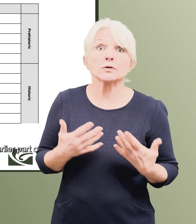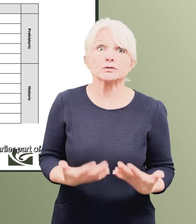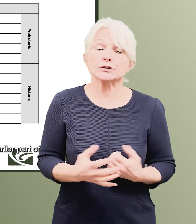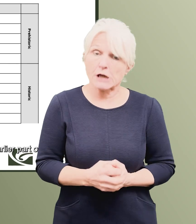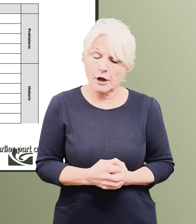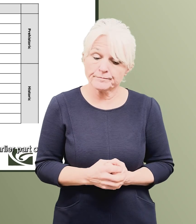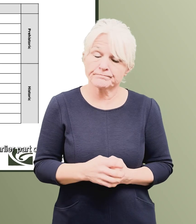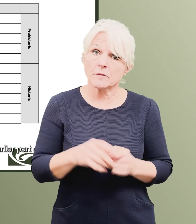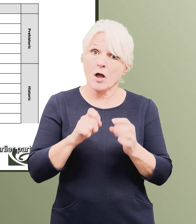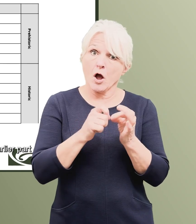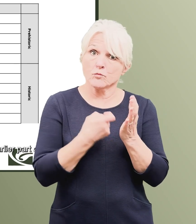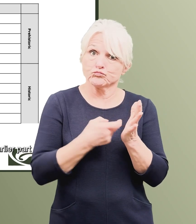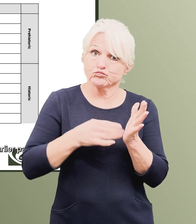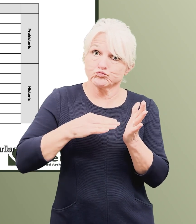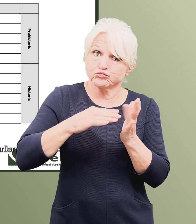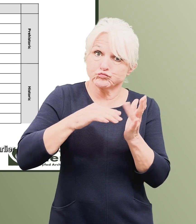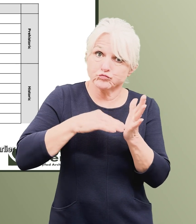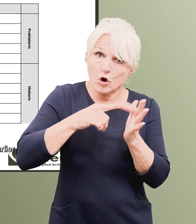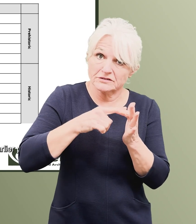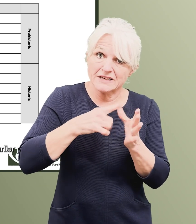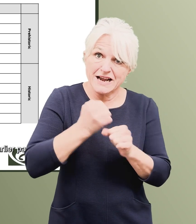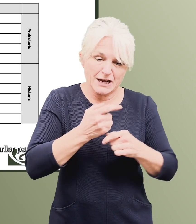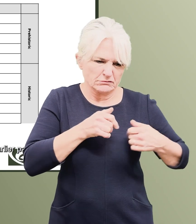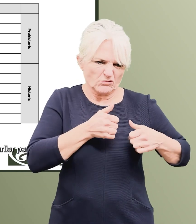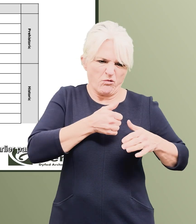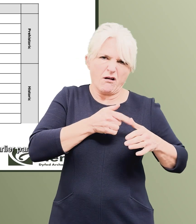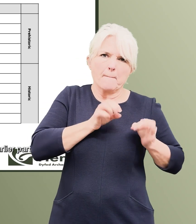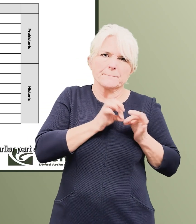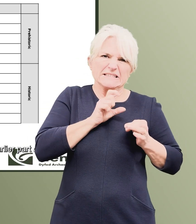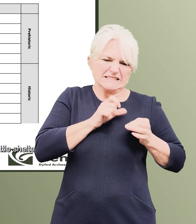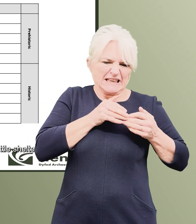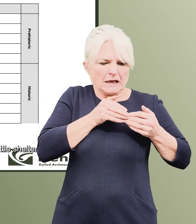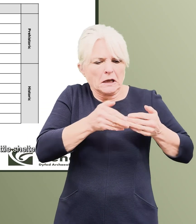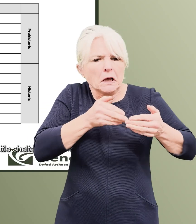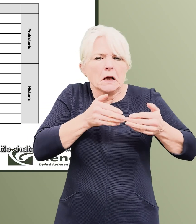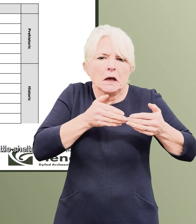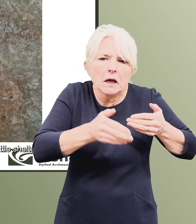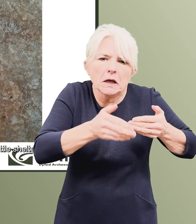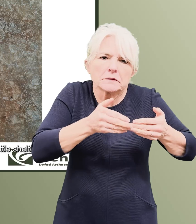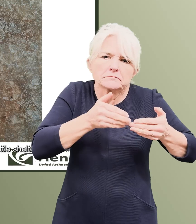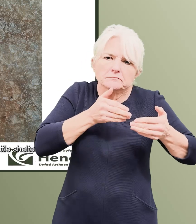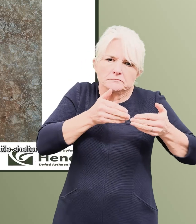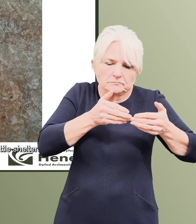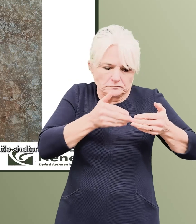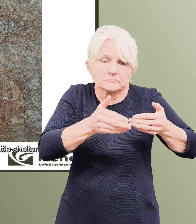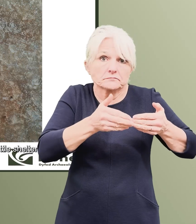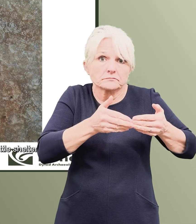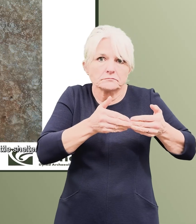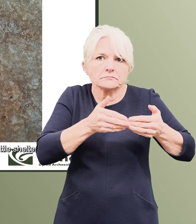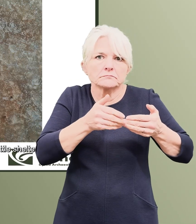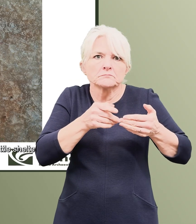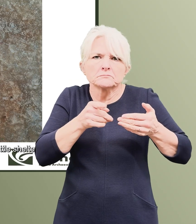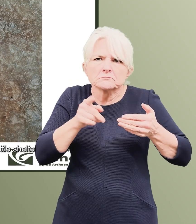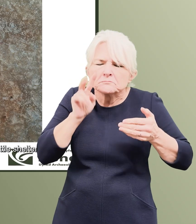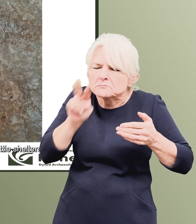Age again, probably the earlier part of the Bronze Age. And actually what we were finding were little tent-like structures or